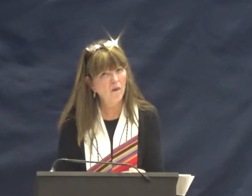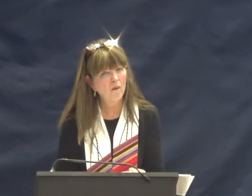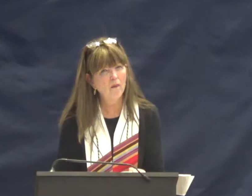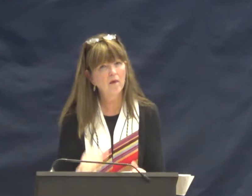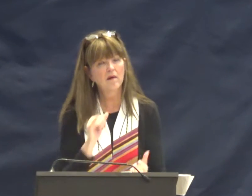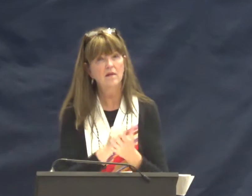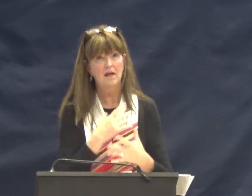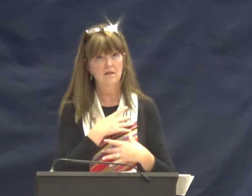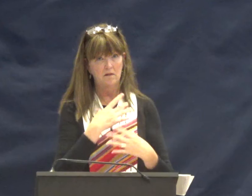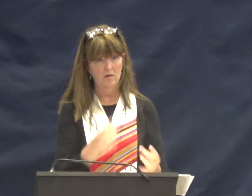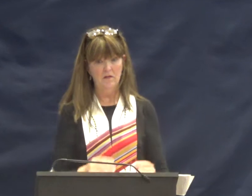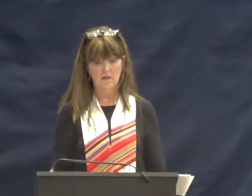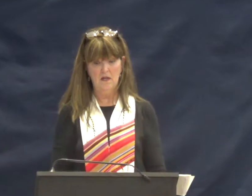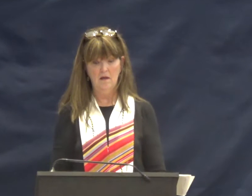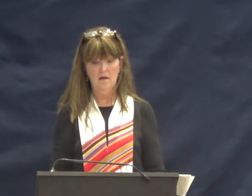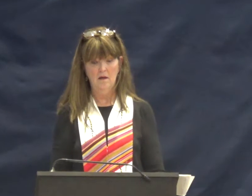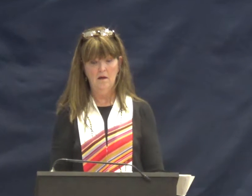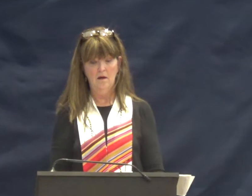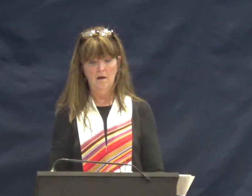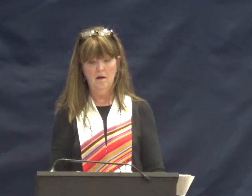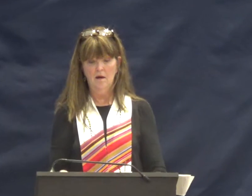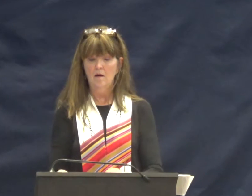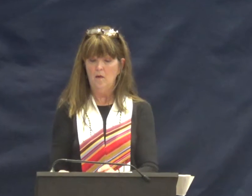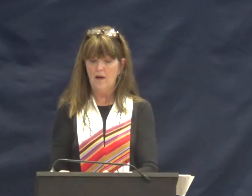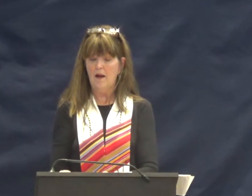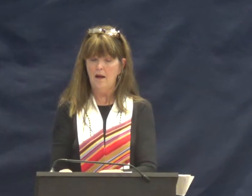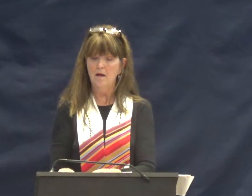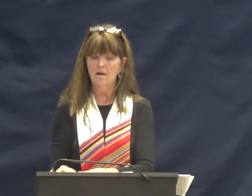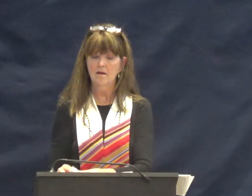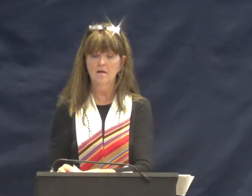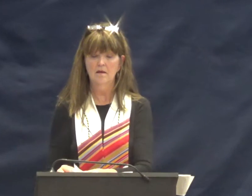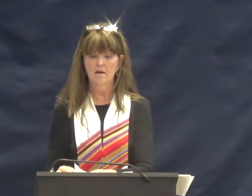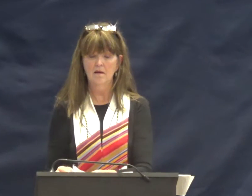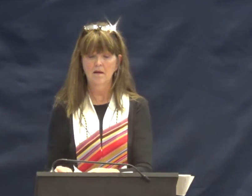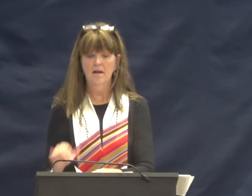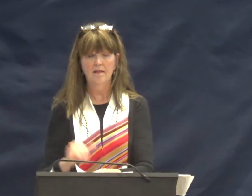grinding. And I thought that was interesting.